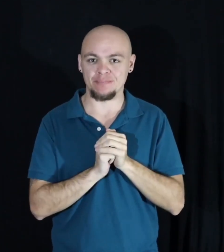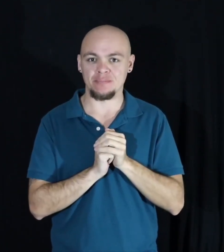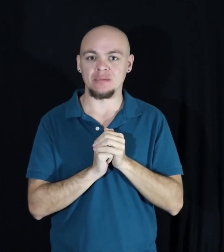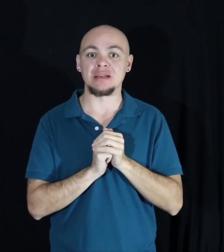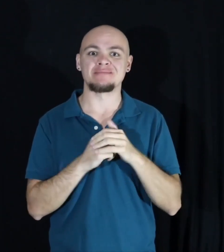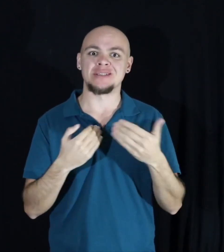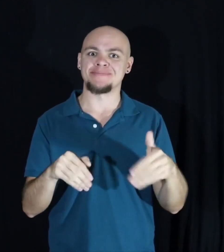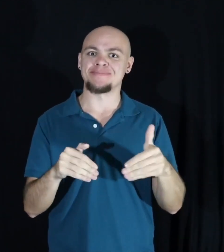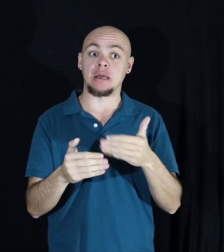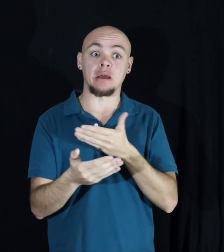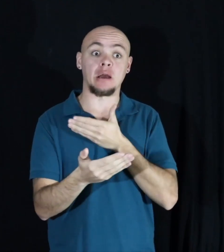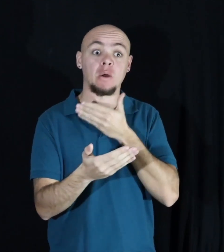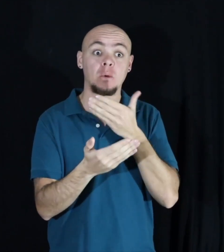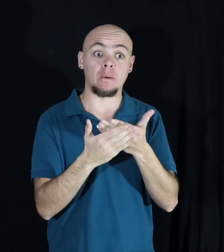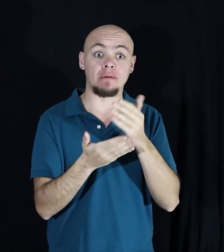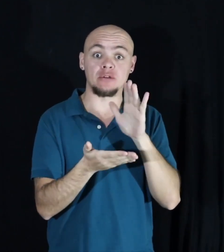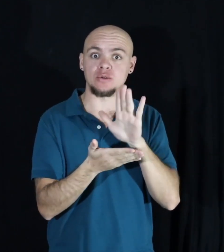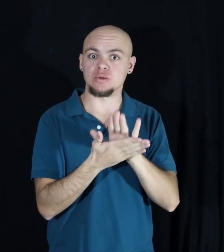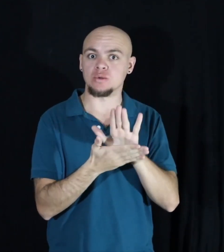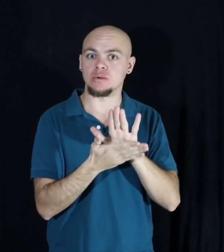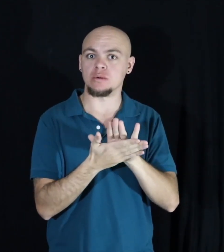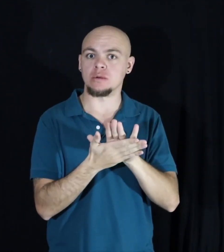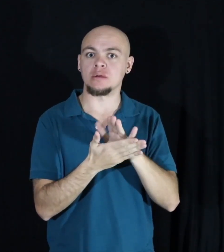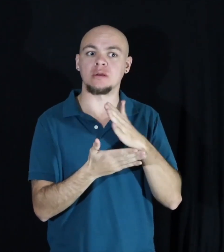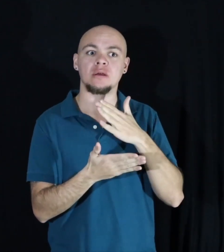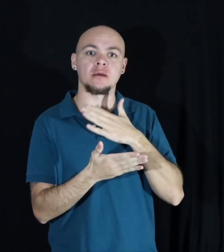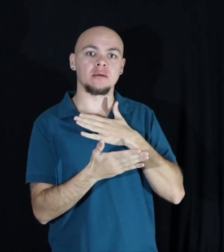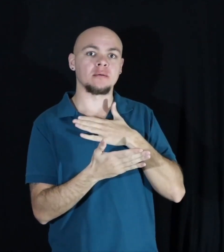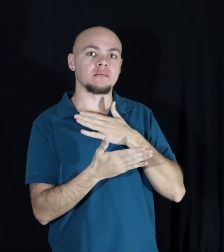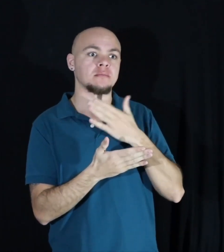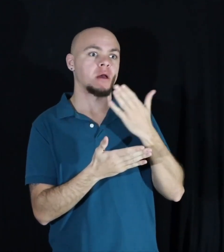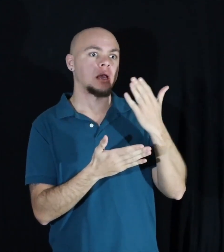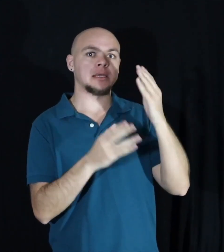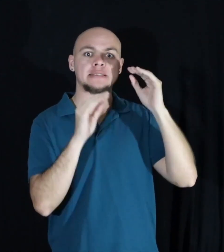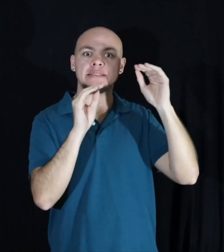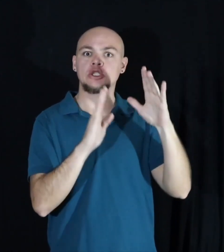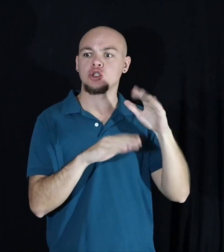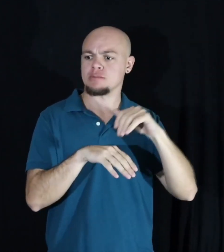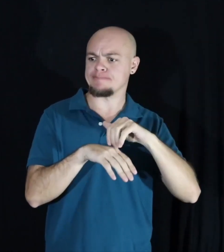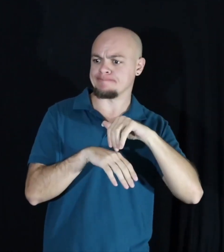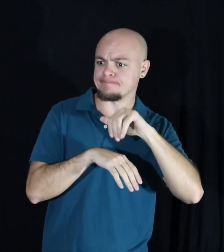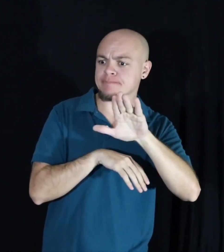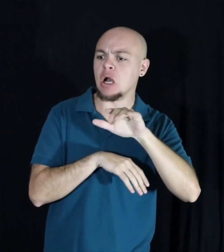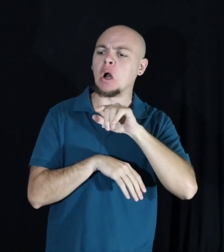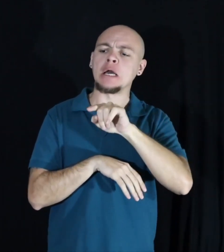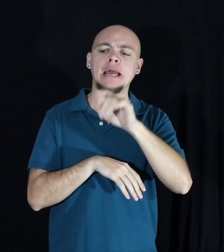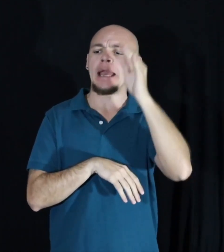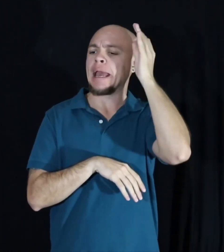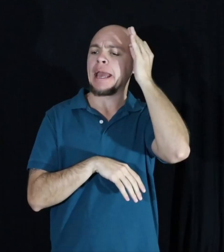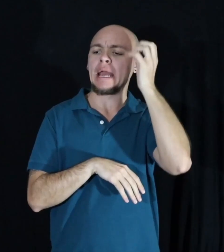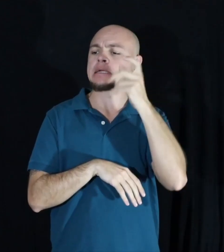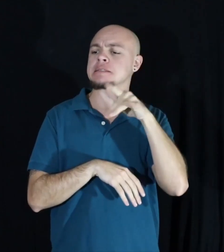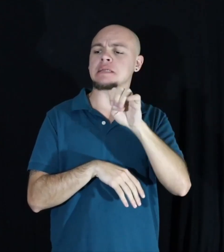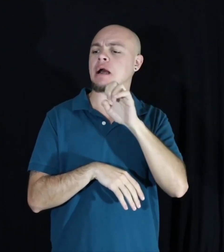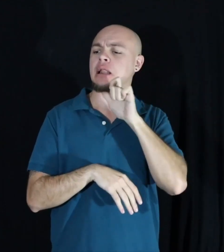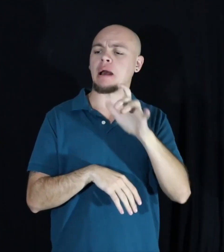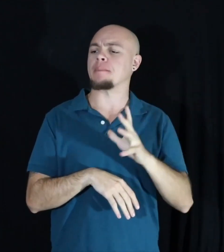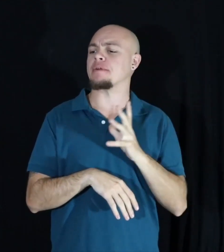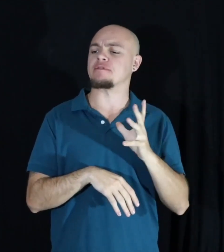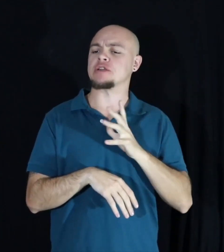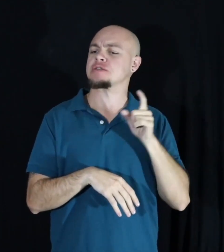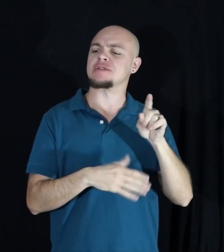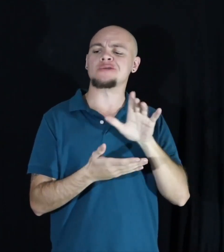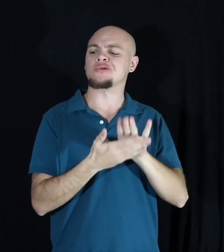for the worse once I got into school, where my form tutor sent me out of the class for having a hairstyle that she didn't deem professional enough for the